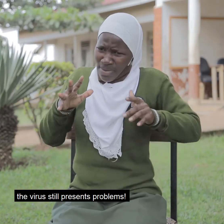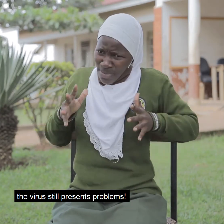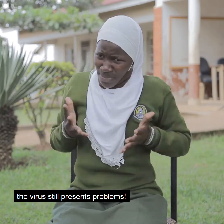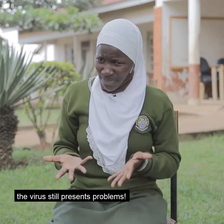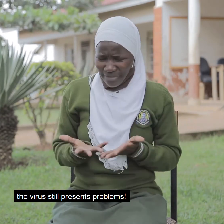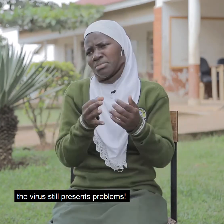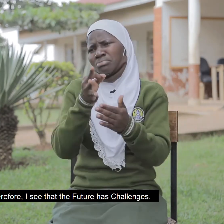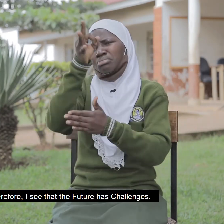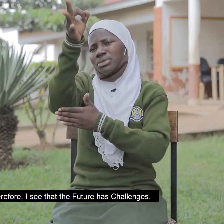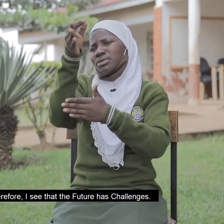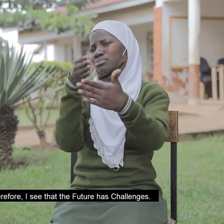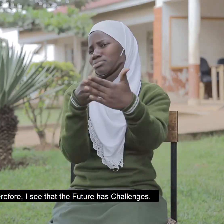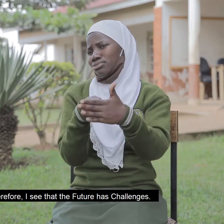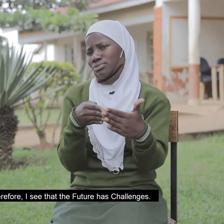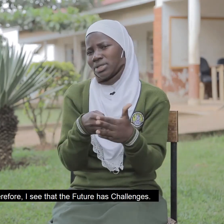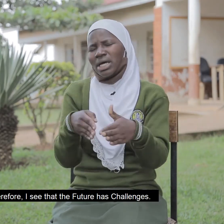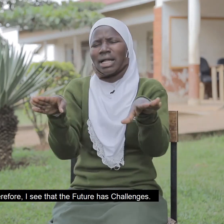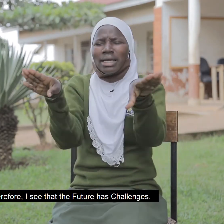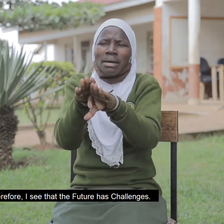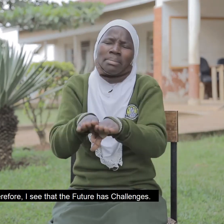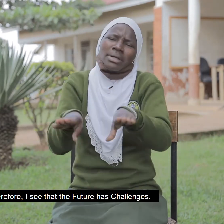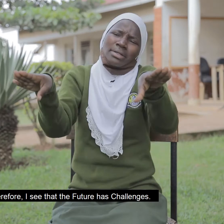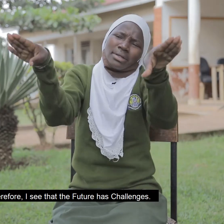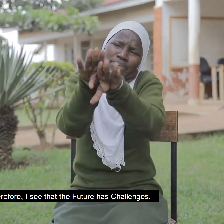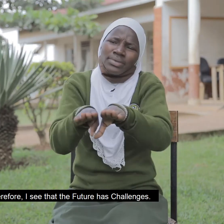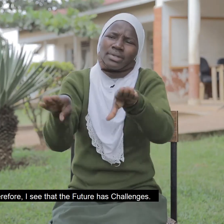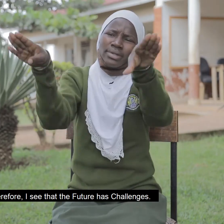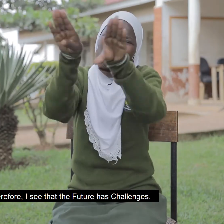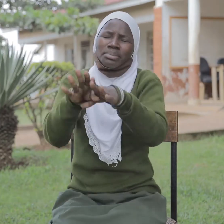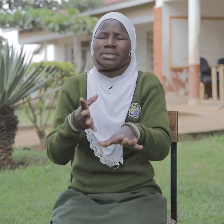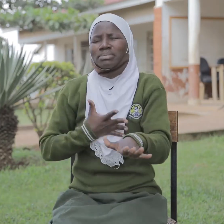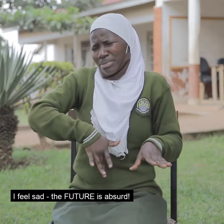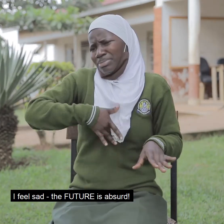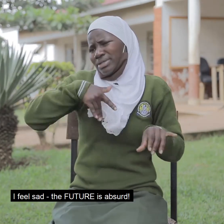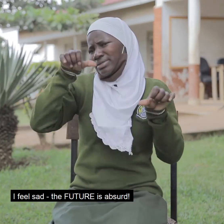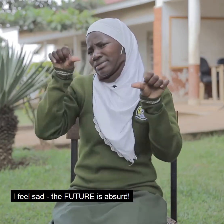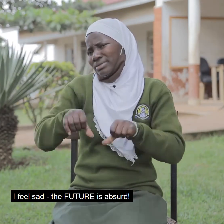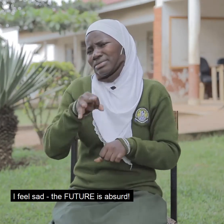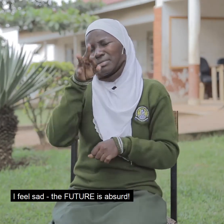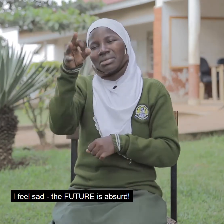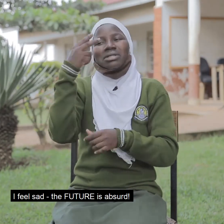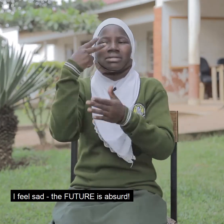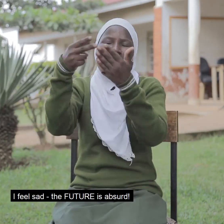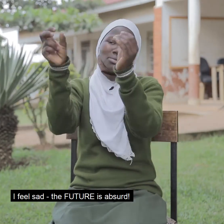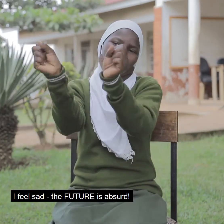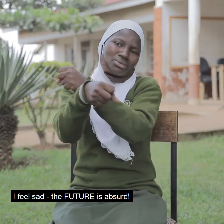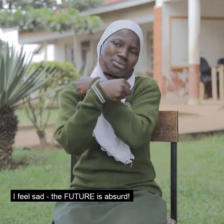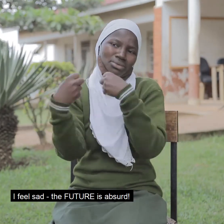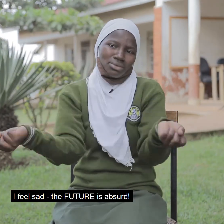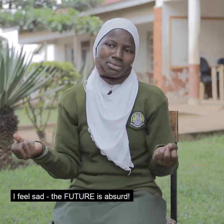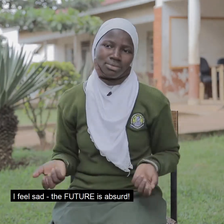problems. Therefore, I see that the future has challenges. I feel sad. The future is